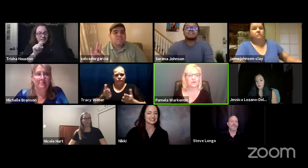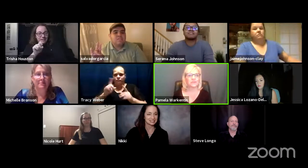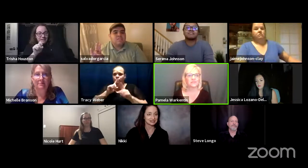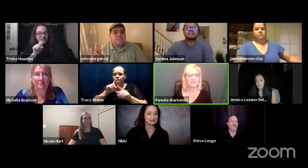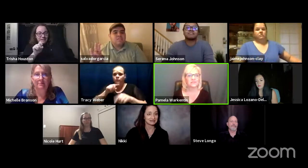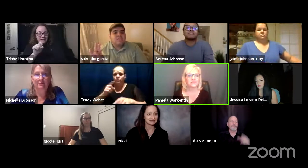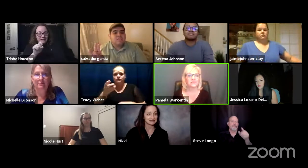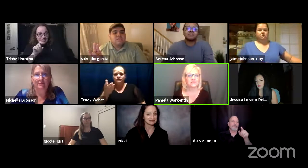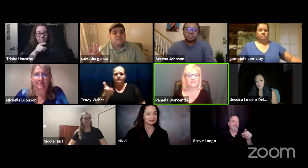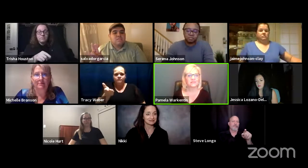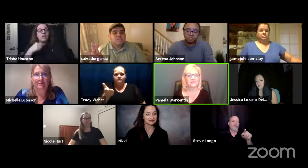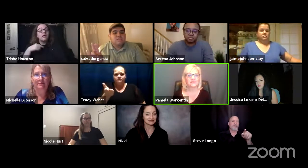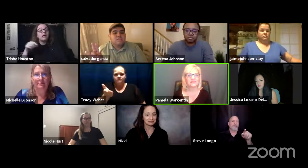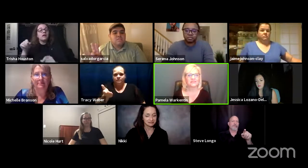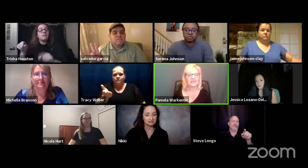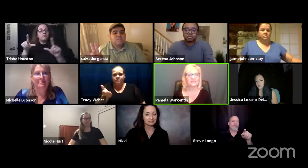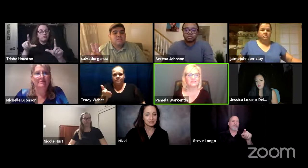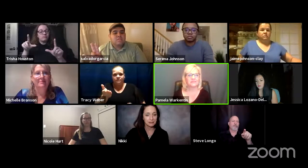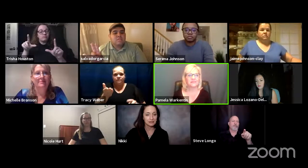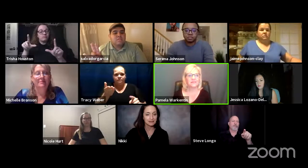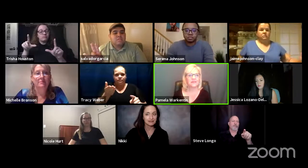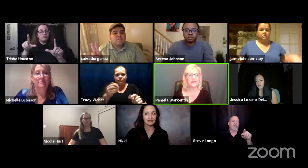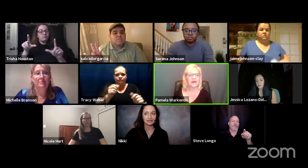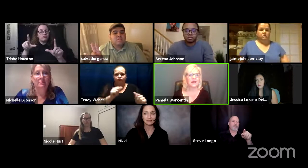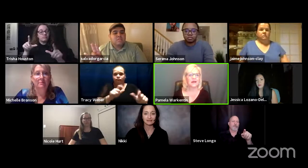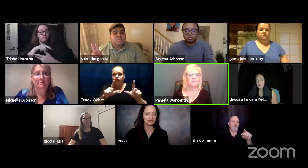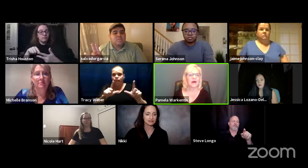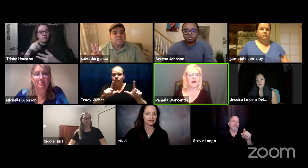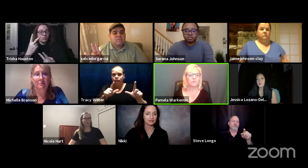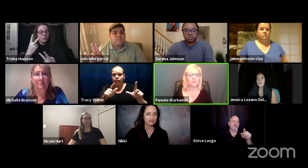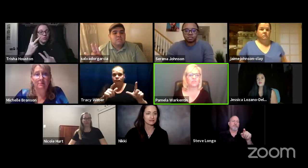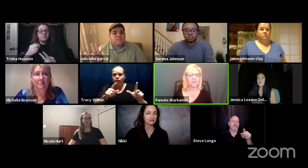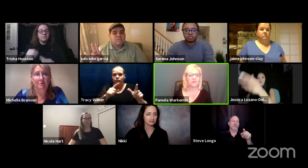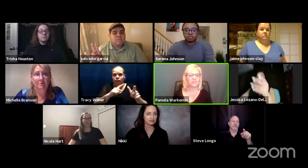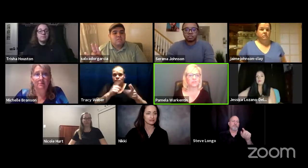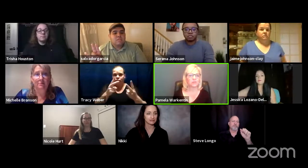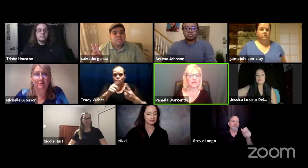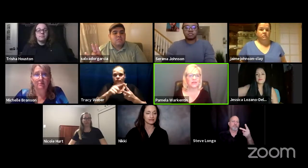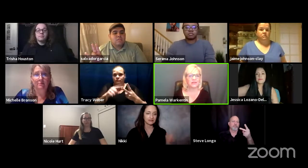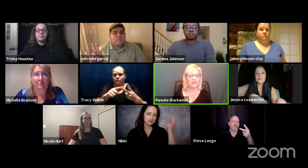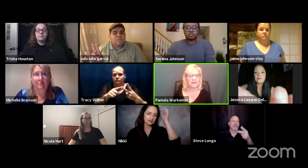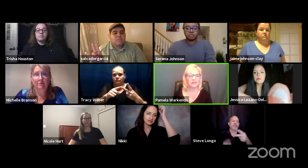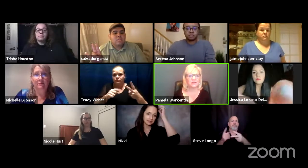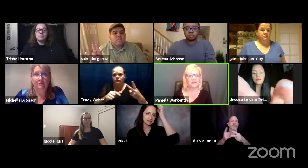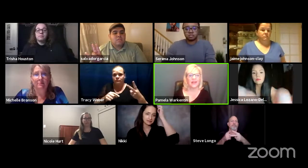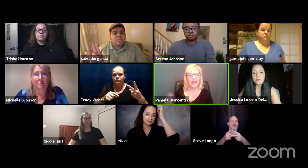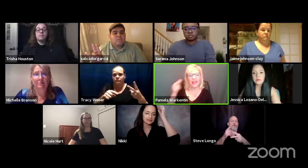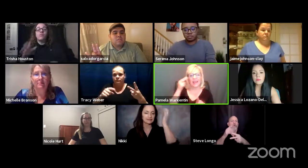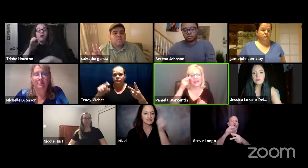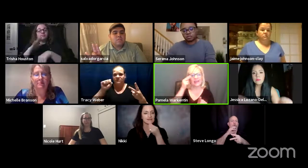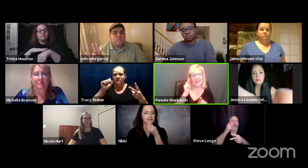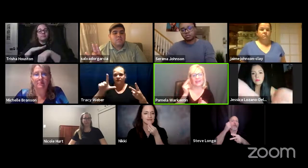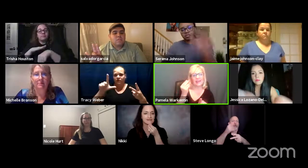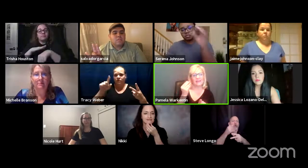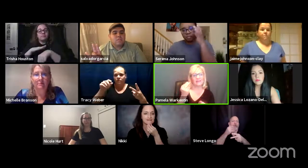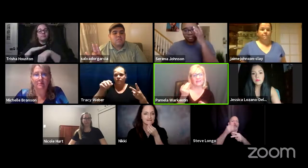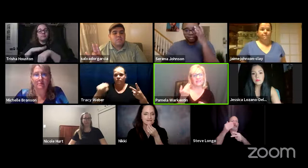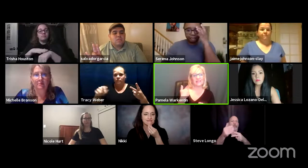report. Steve, I will share the screen. And Nikki, the